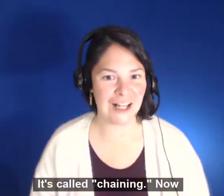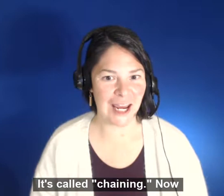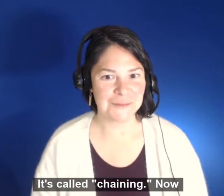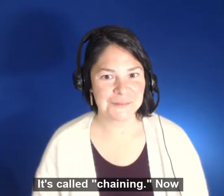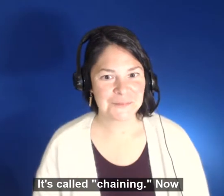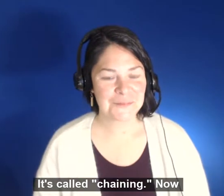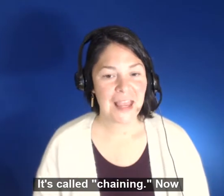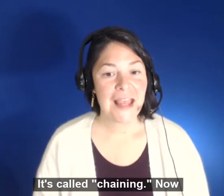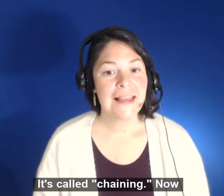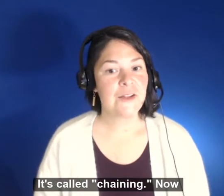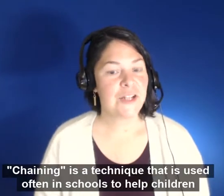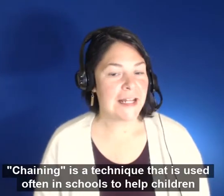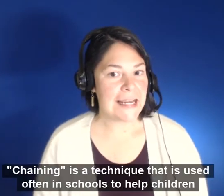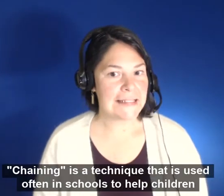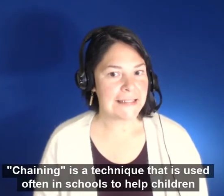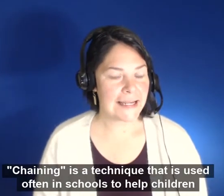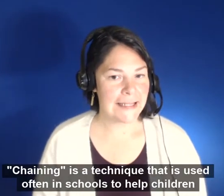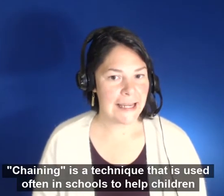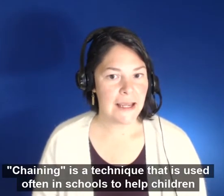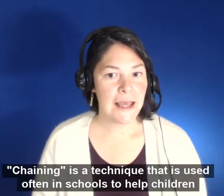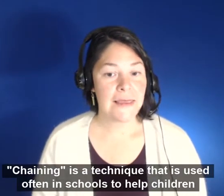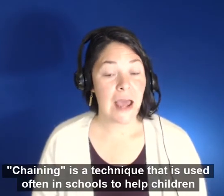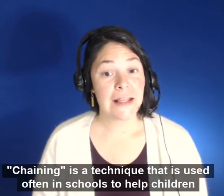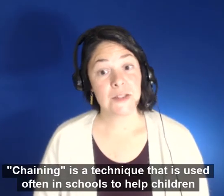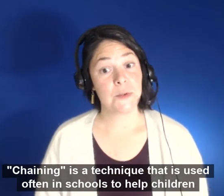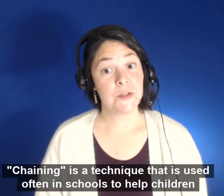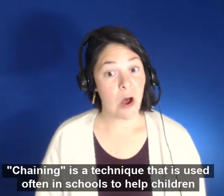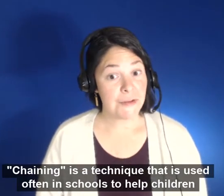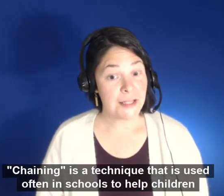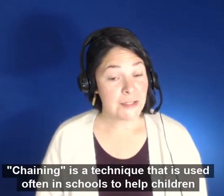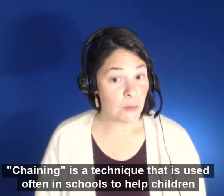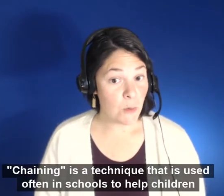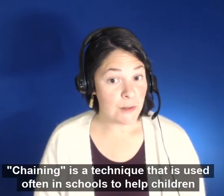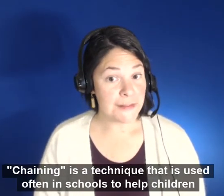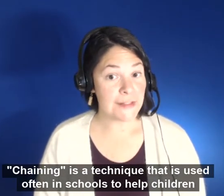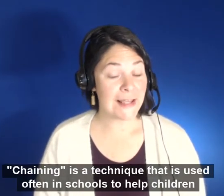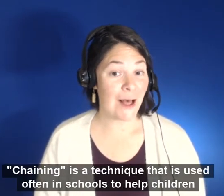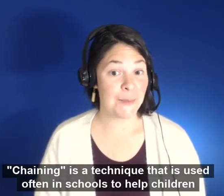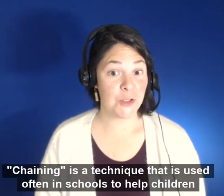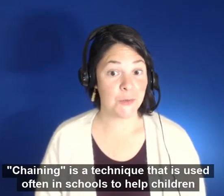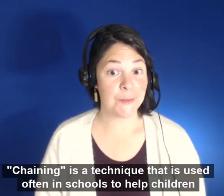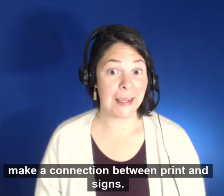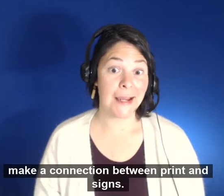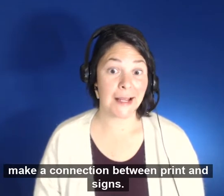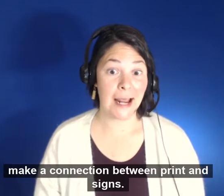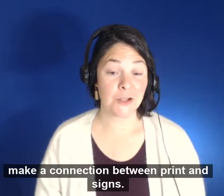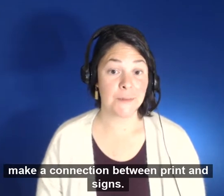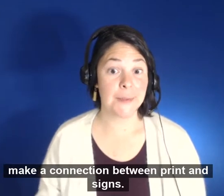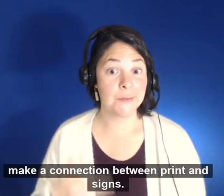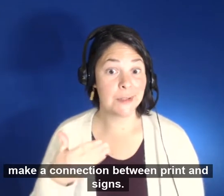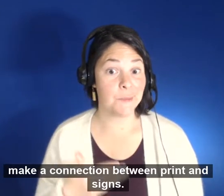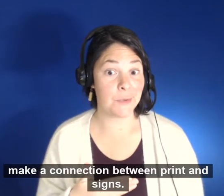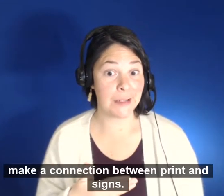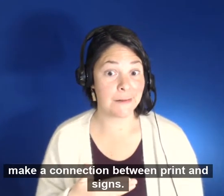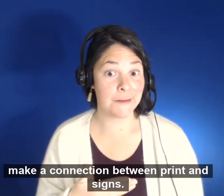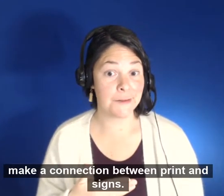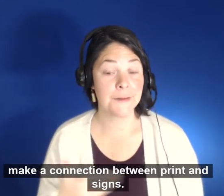chaining. Now, chaining is a technique that is used often in schools to help children make a connection between print